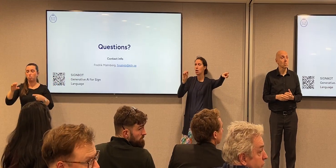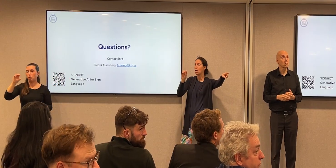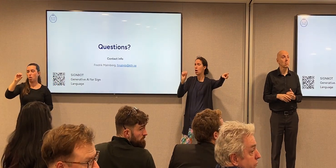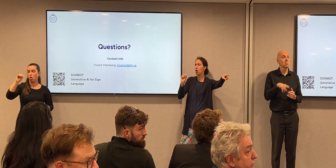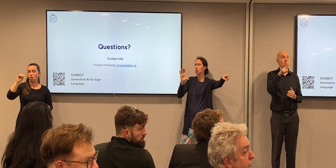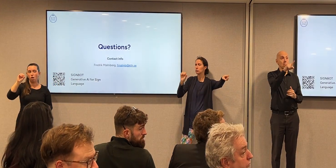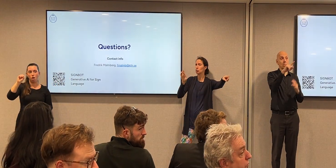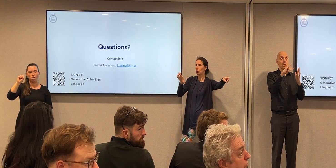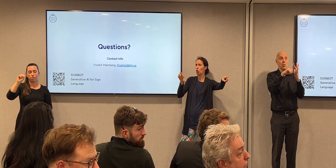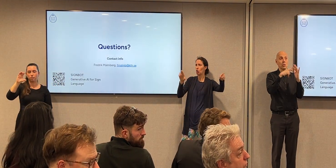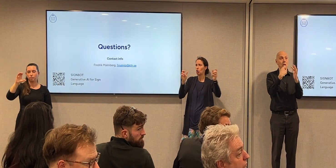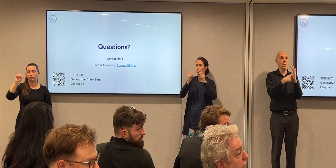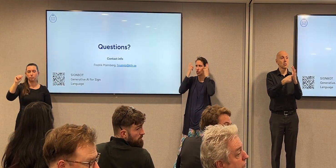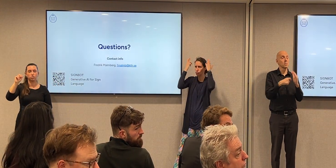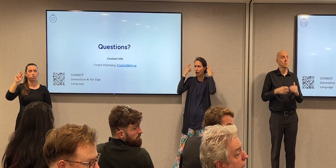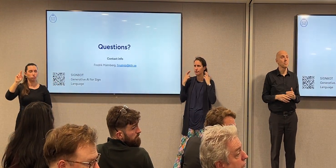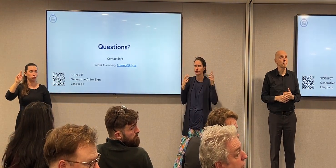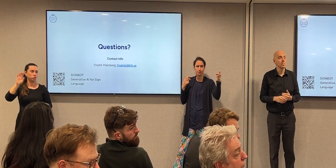Oscar first. Yeah.